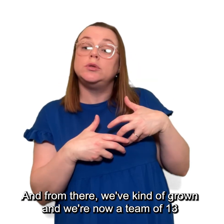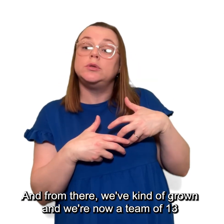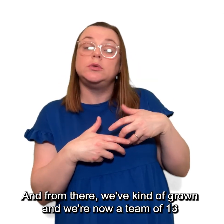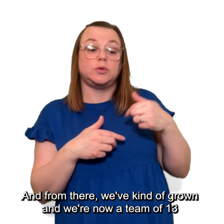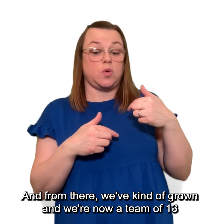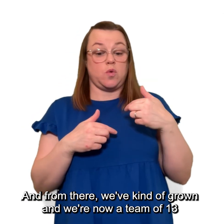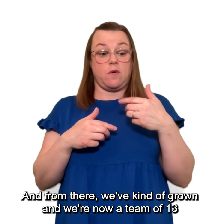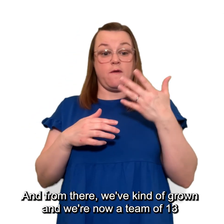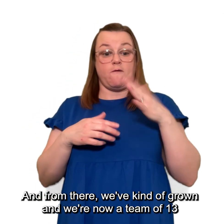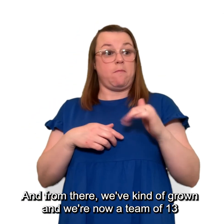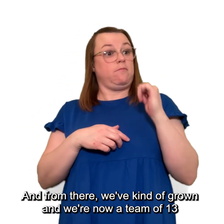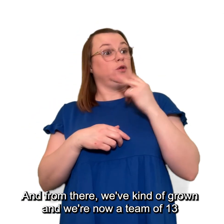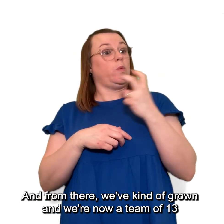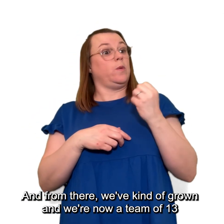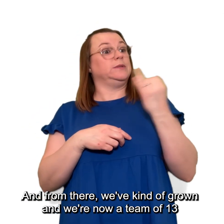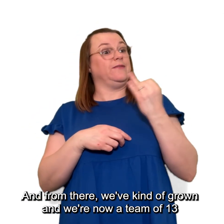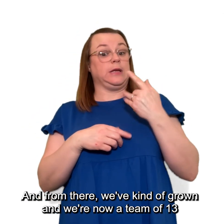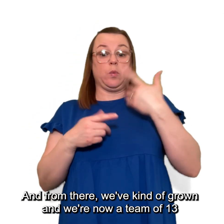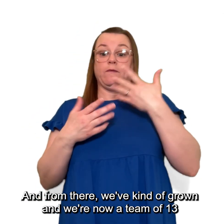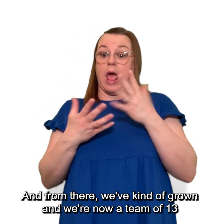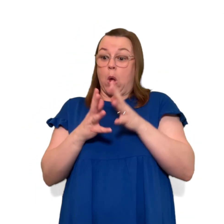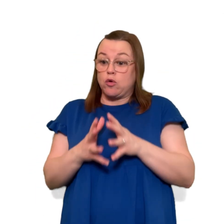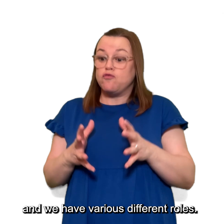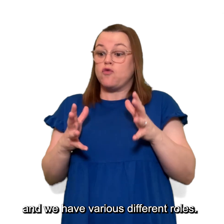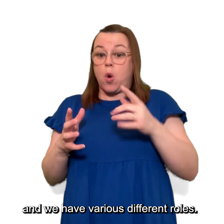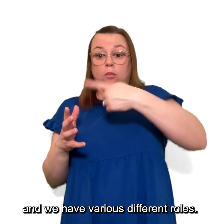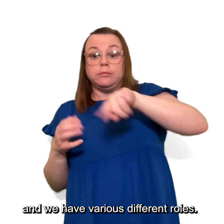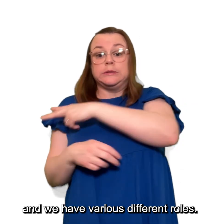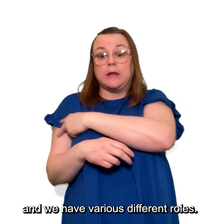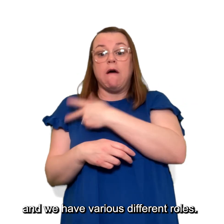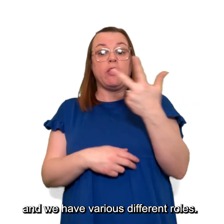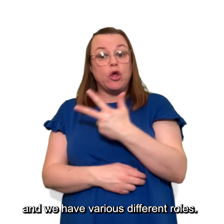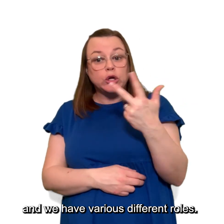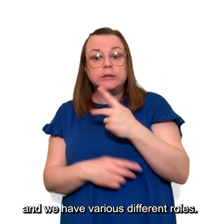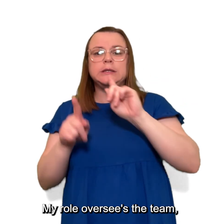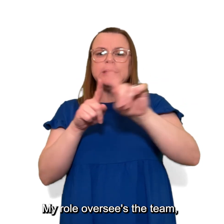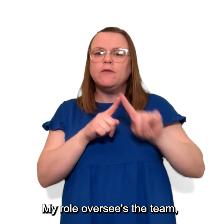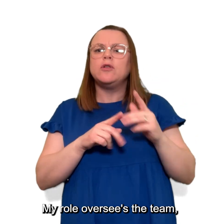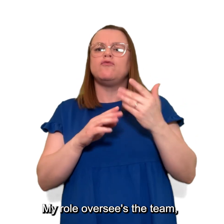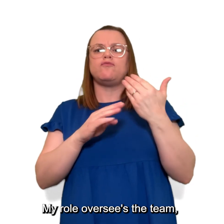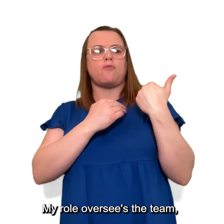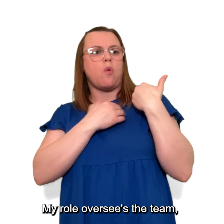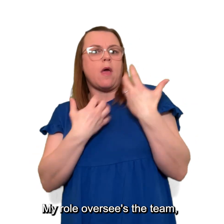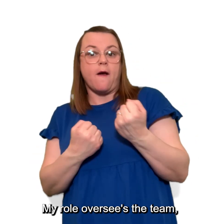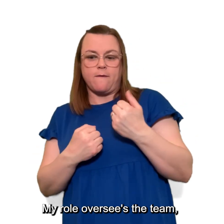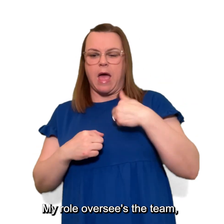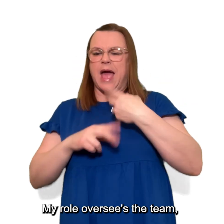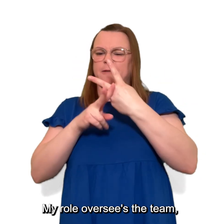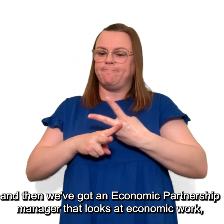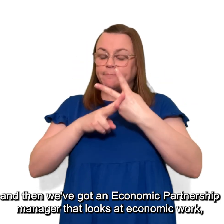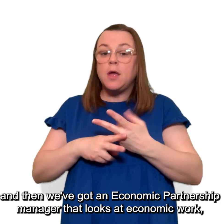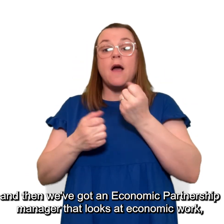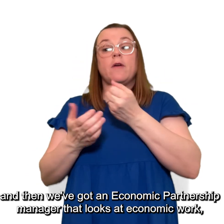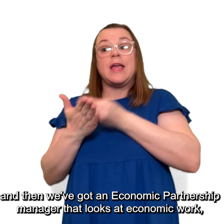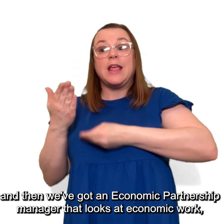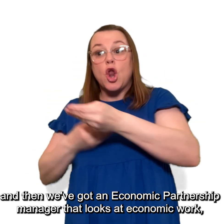from there, we've grown, and we're now a team of 13, and we have various different roles. My role, which oversees the team,